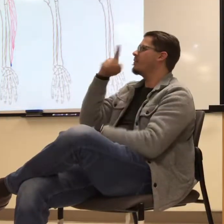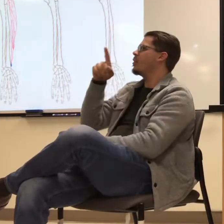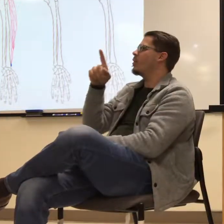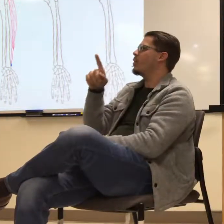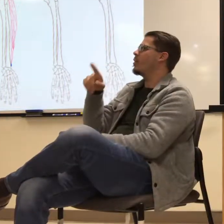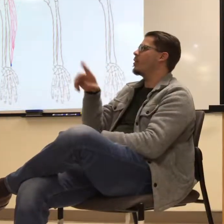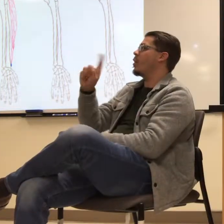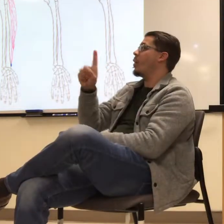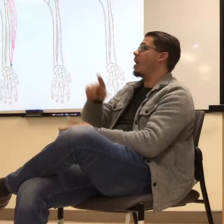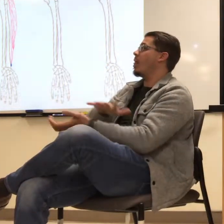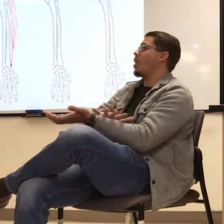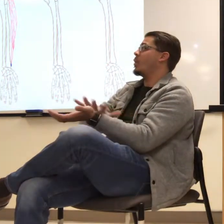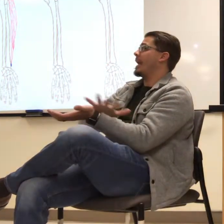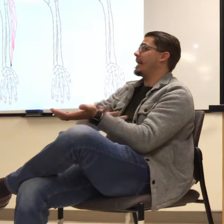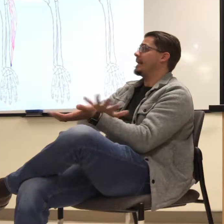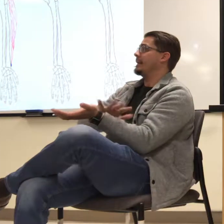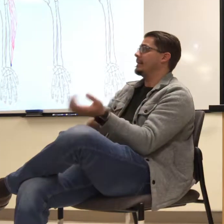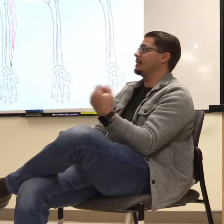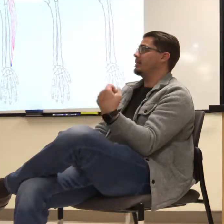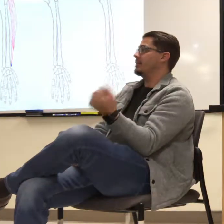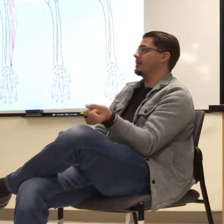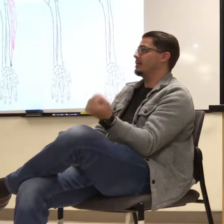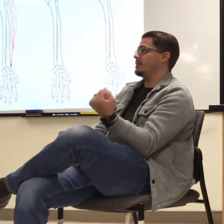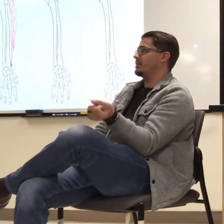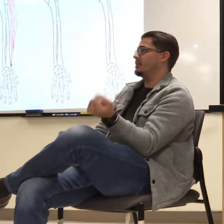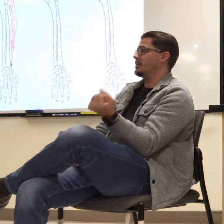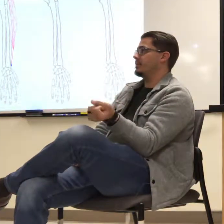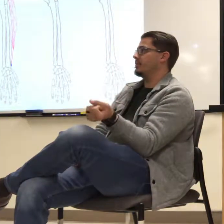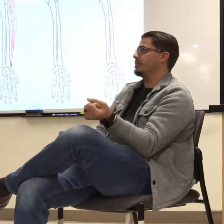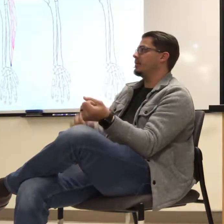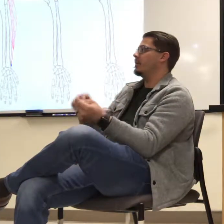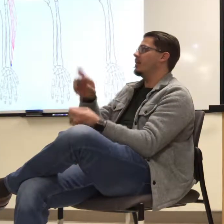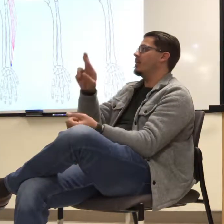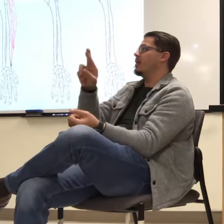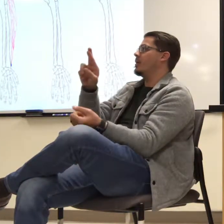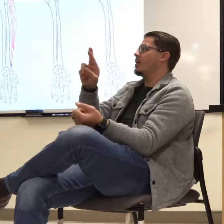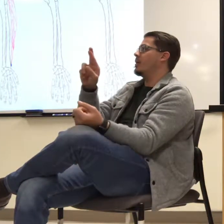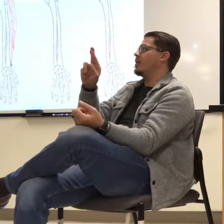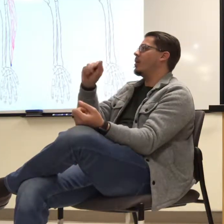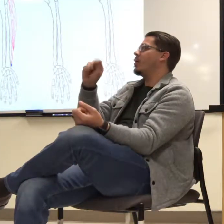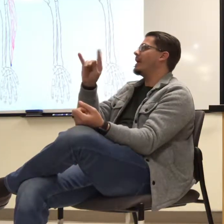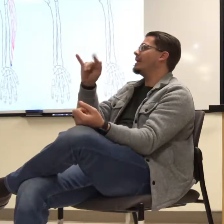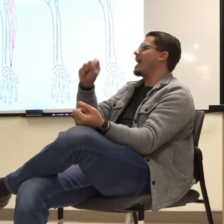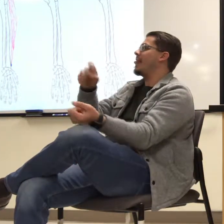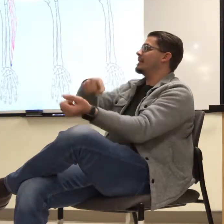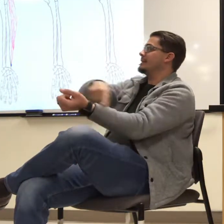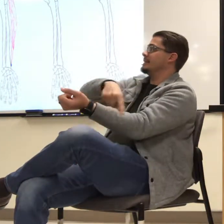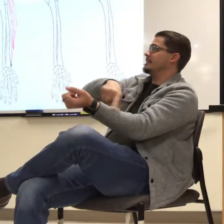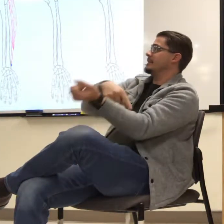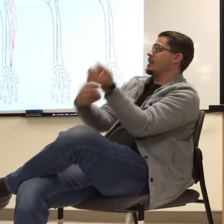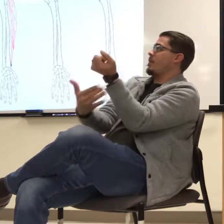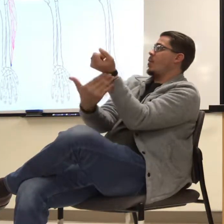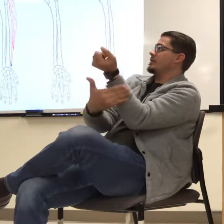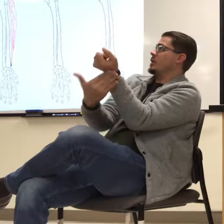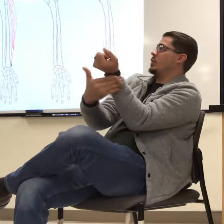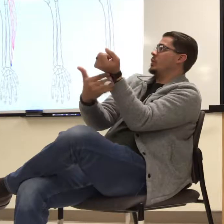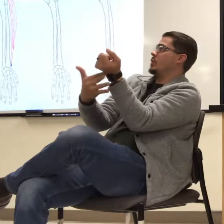the region it's located, right? It's located on the radialis side in the posterior compartment of the